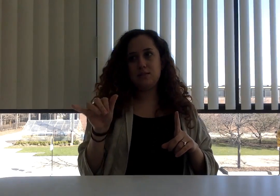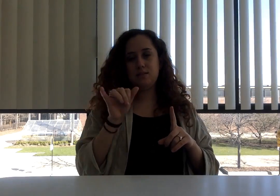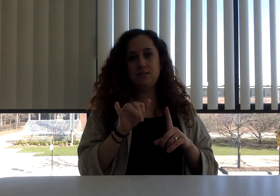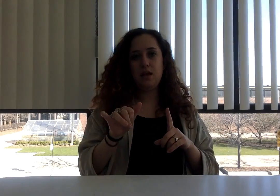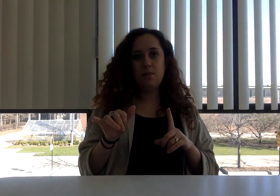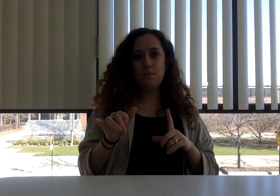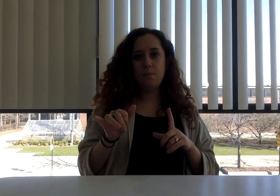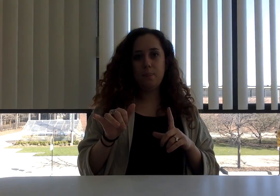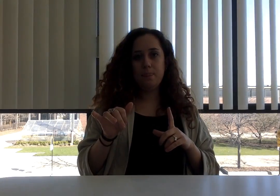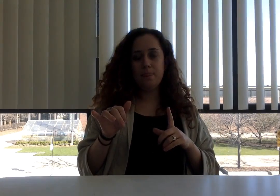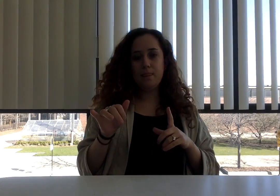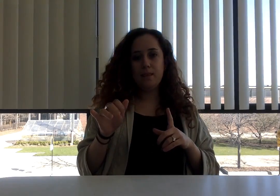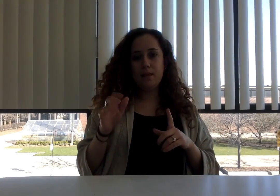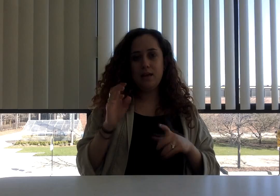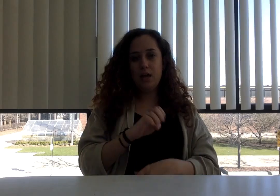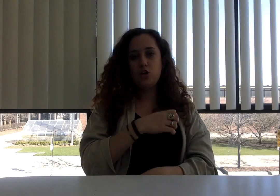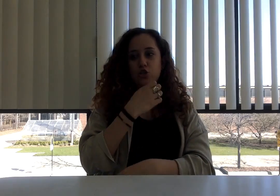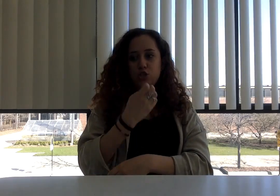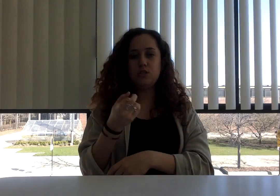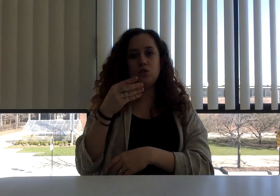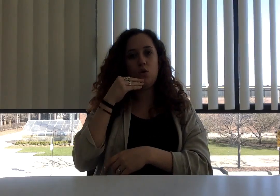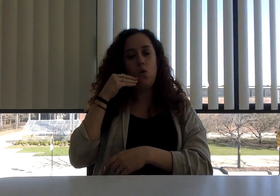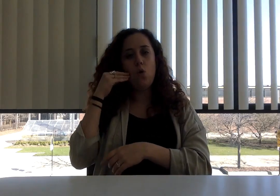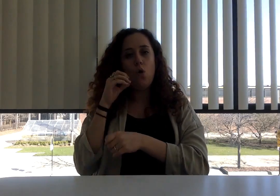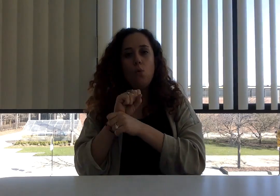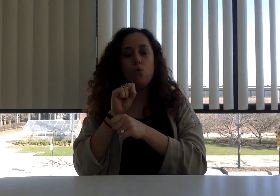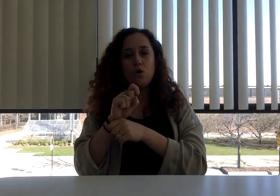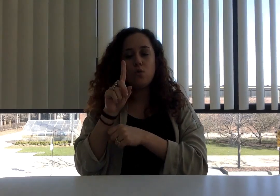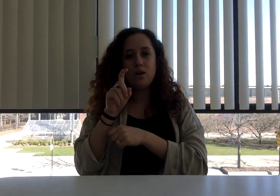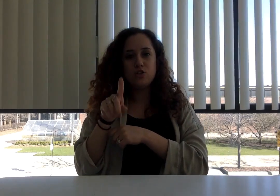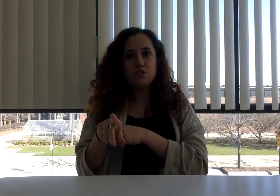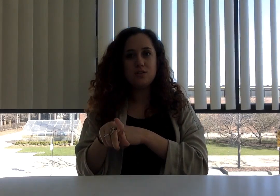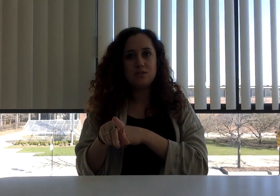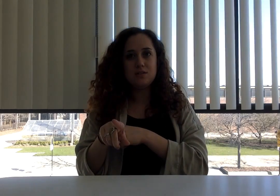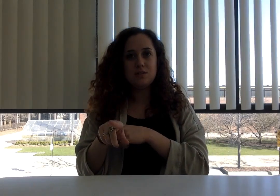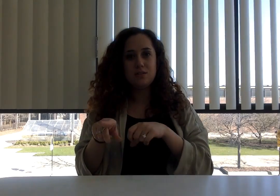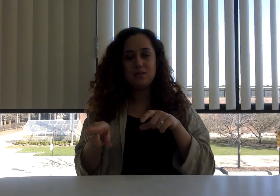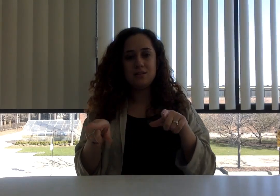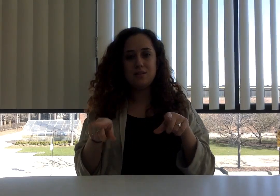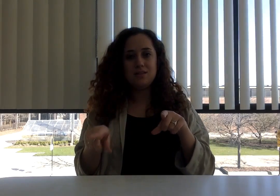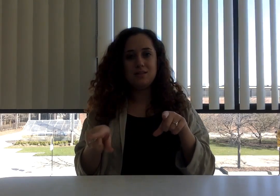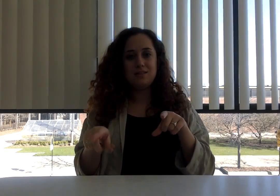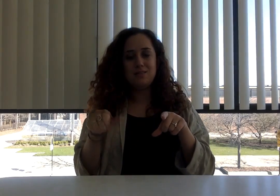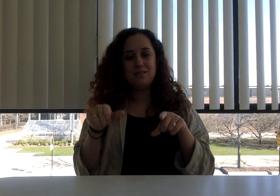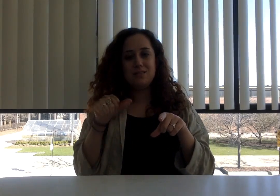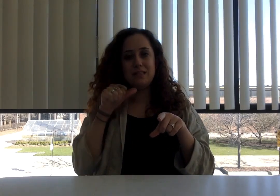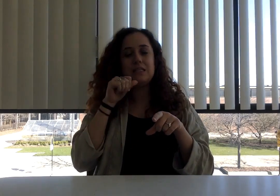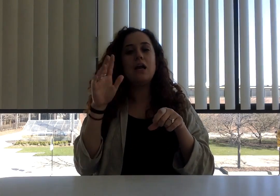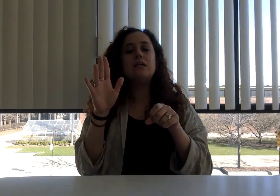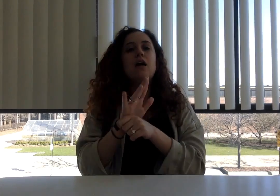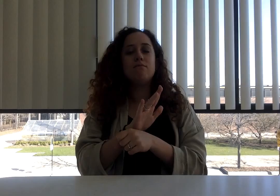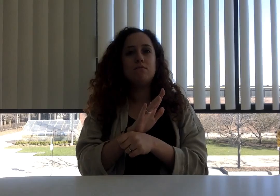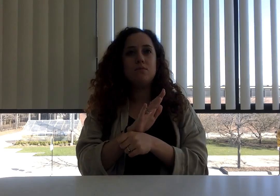And the answer is probably not enough. And another thing that I said that leads back to